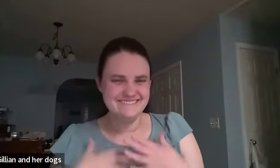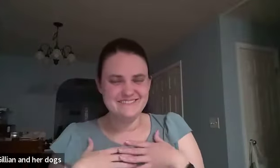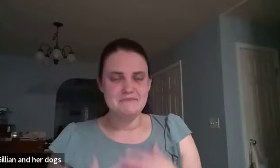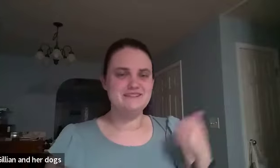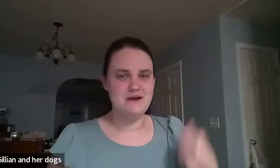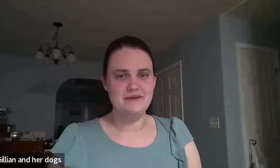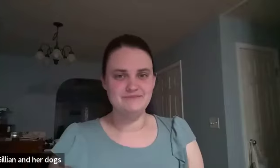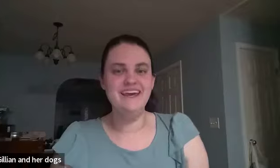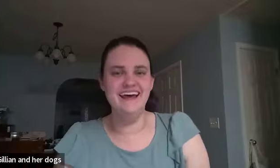Oh, mine's on my bed.